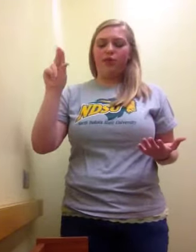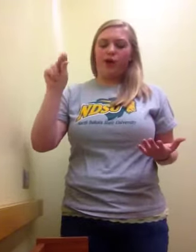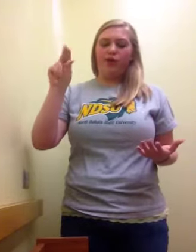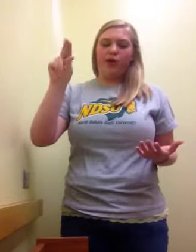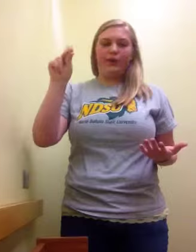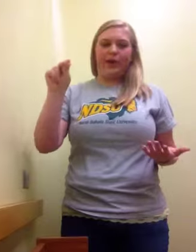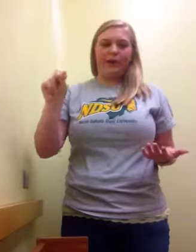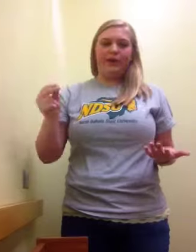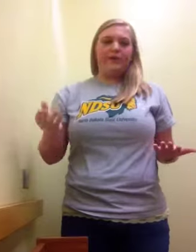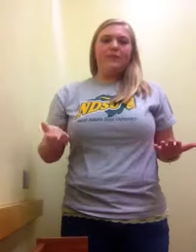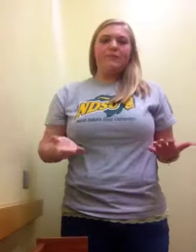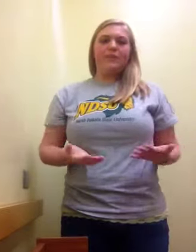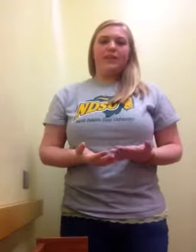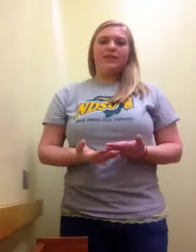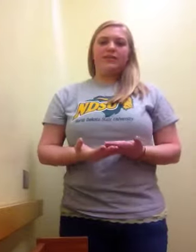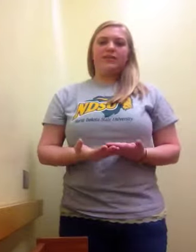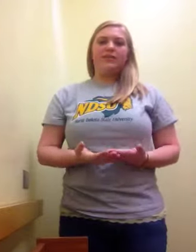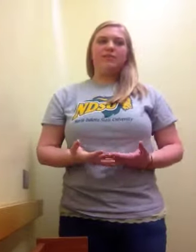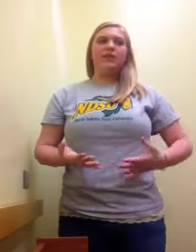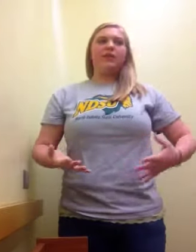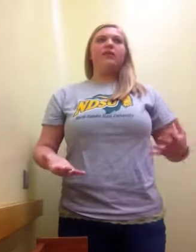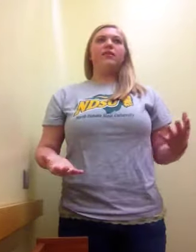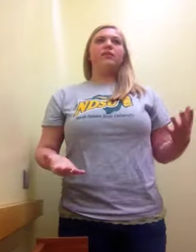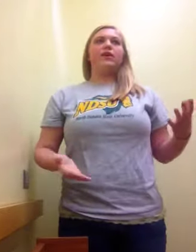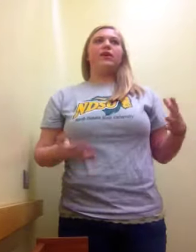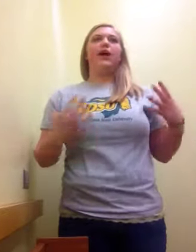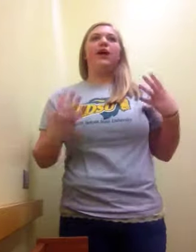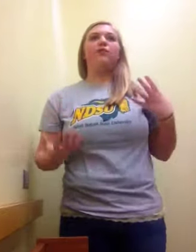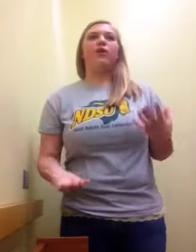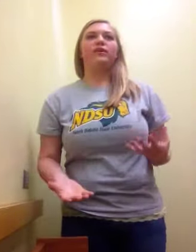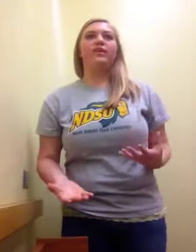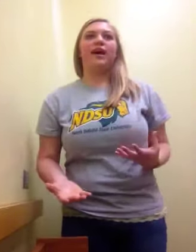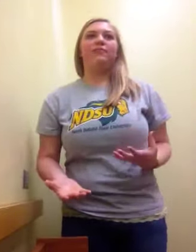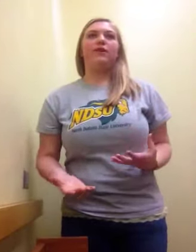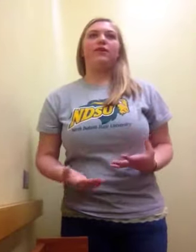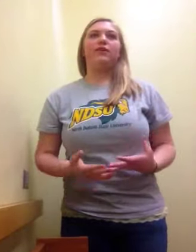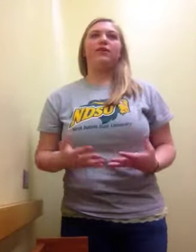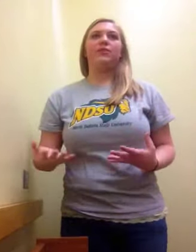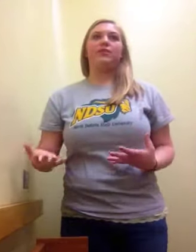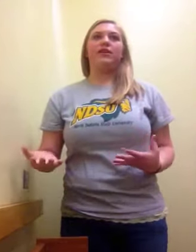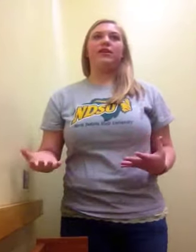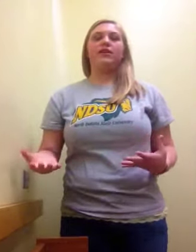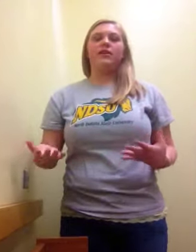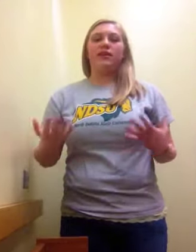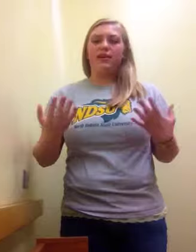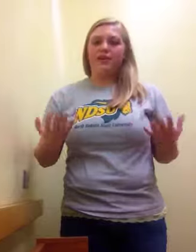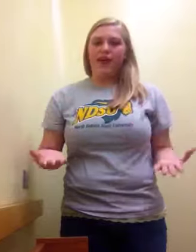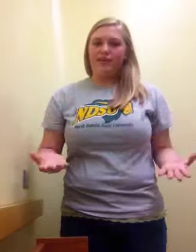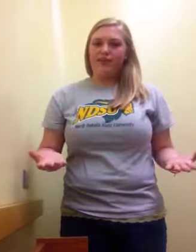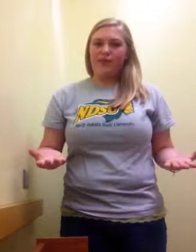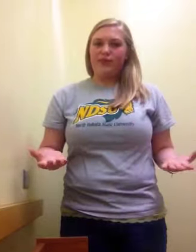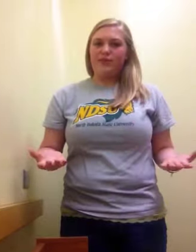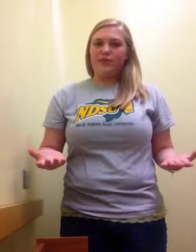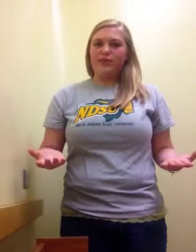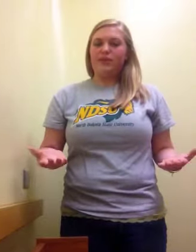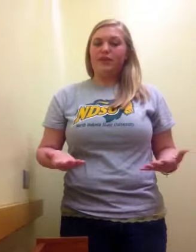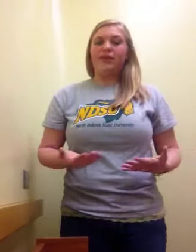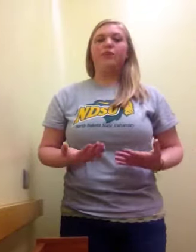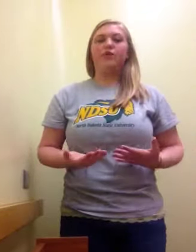no, no, no. It's something where you have one sign, but you can use it in a lot of different ways to display your